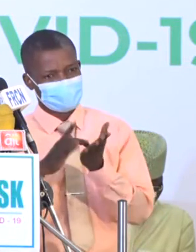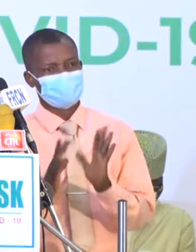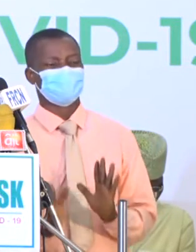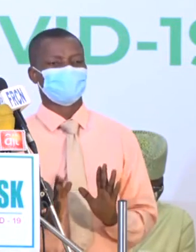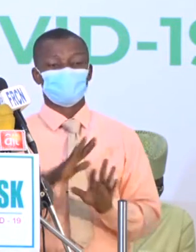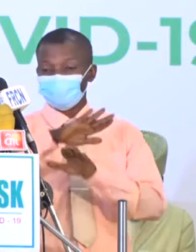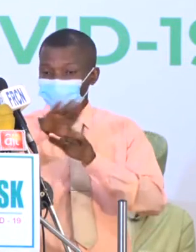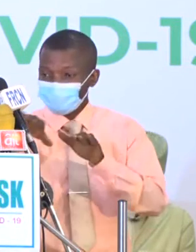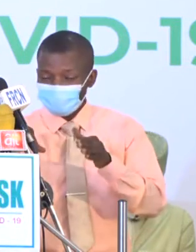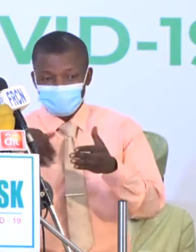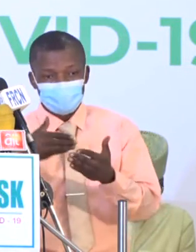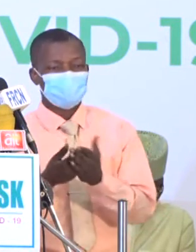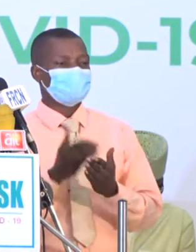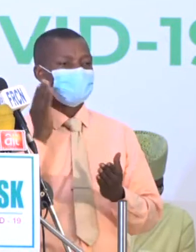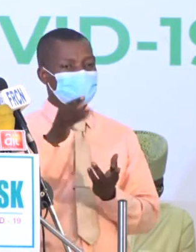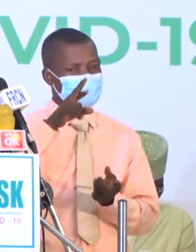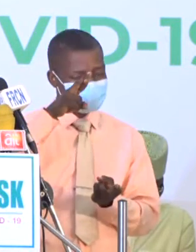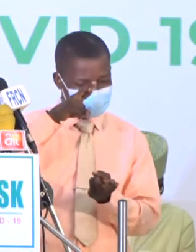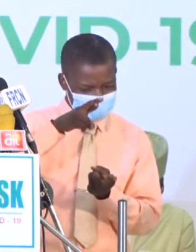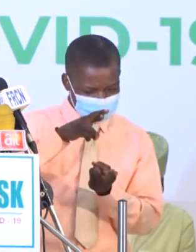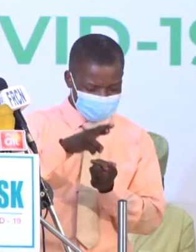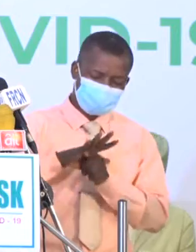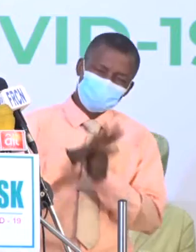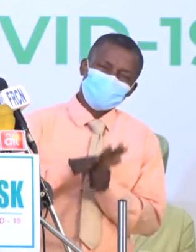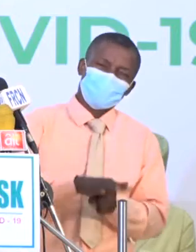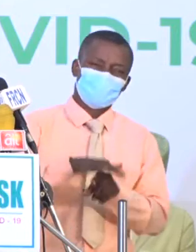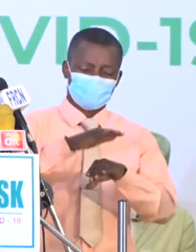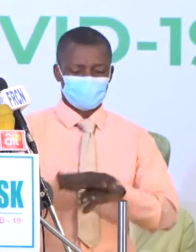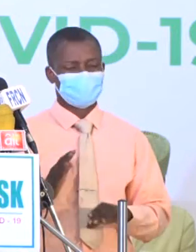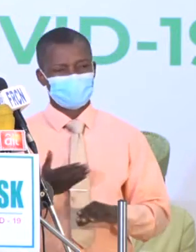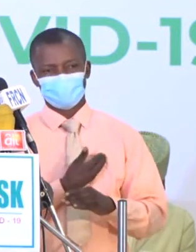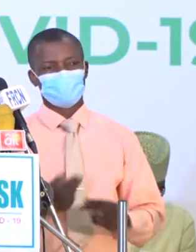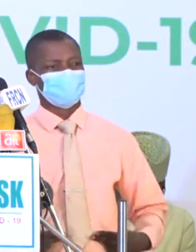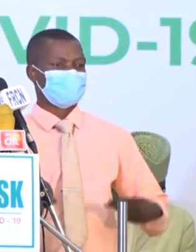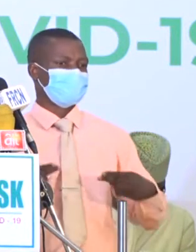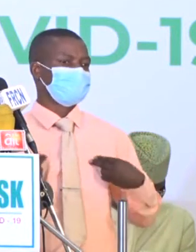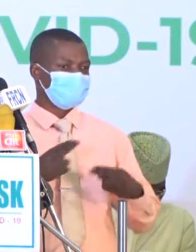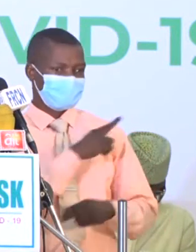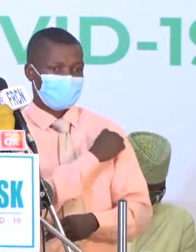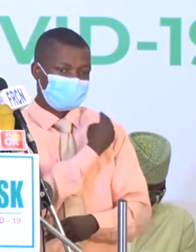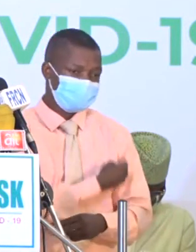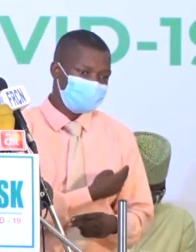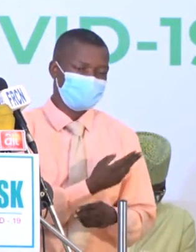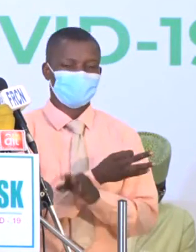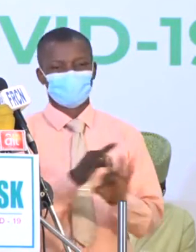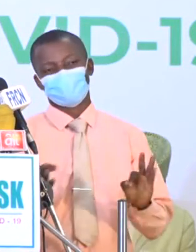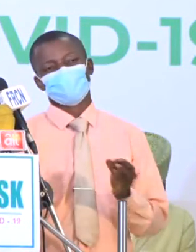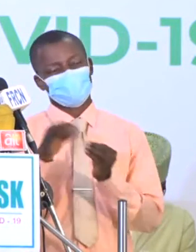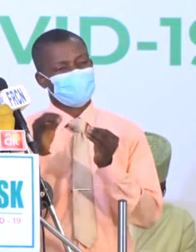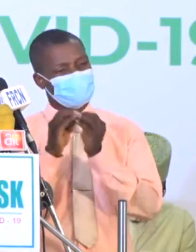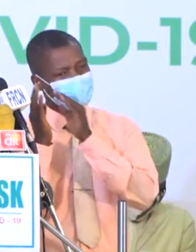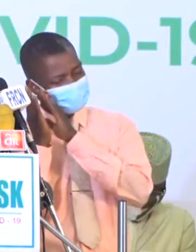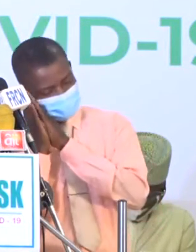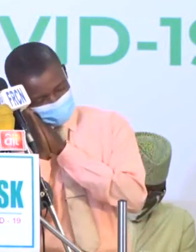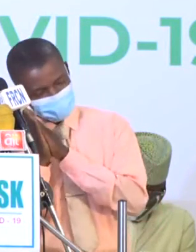All of this will reduce the pressure on the health facility and free more bed space for serious and